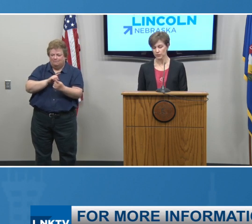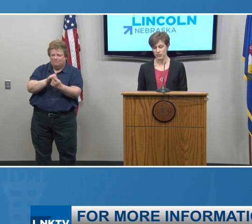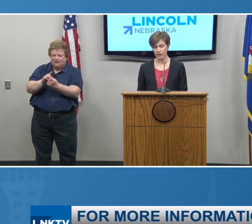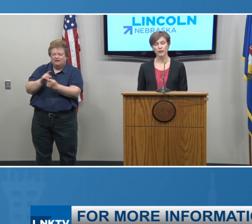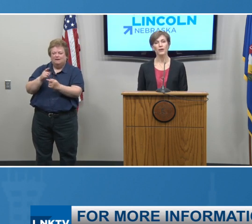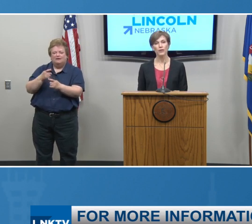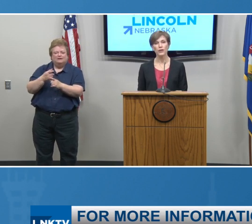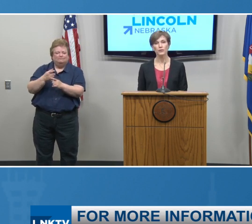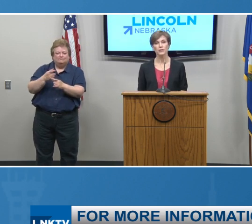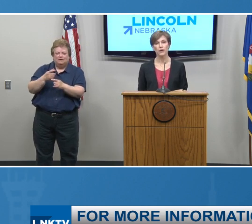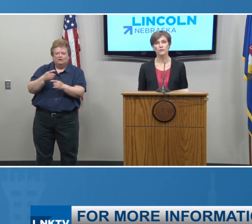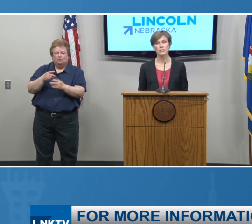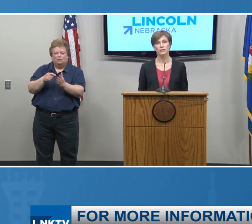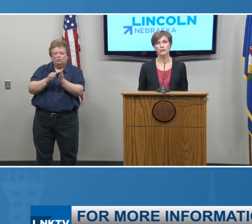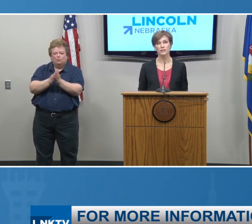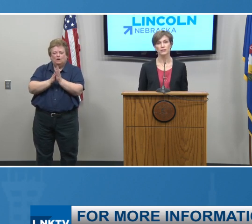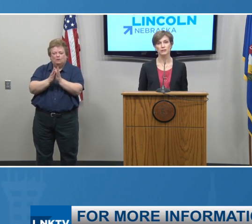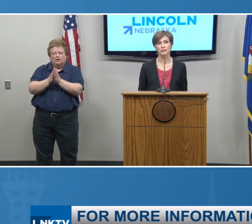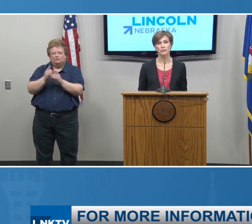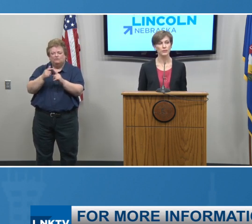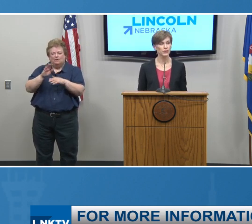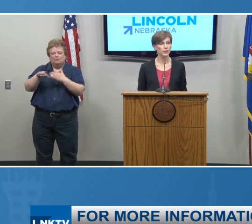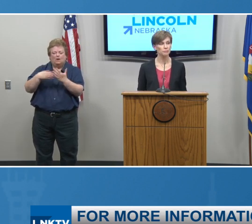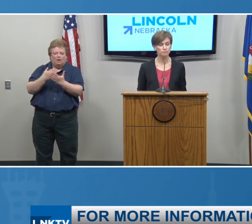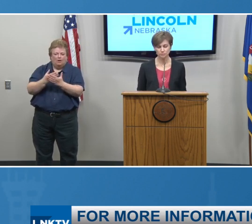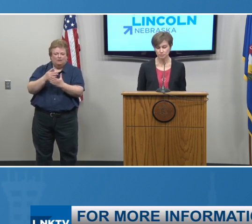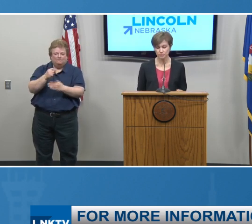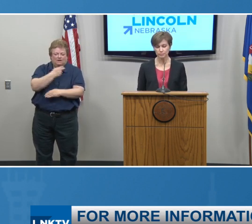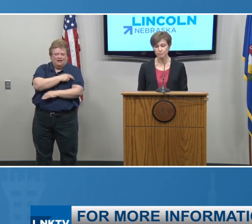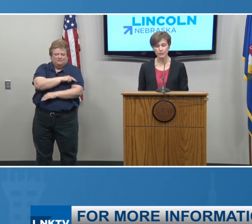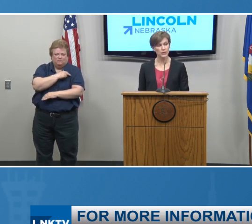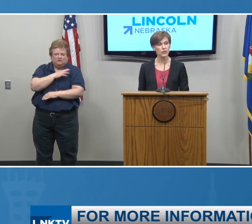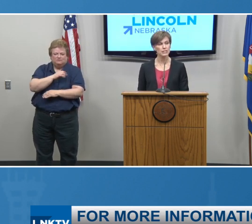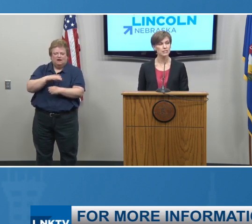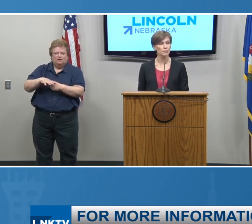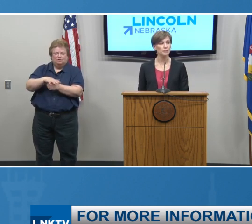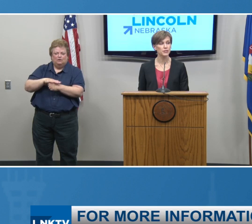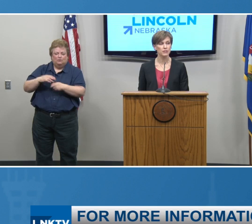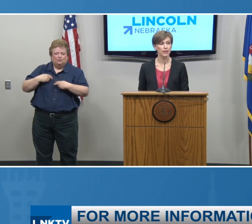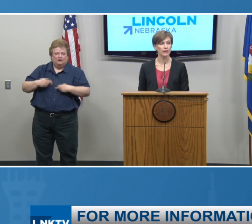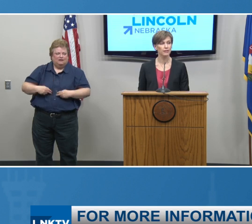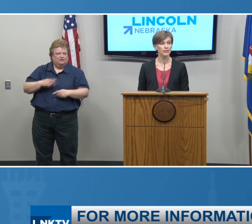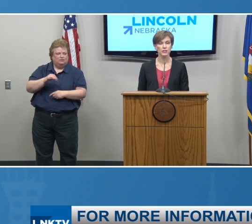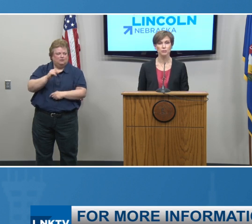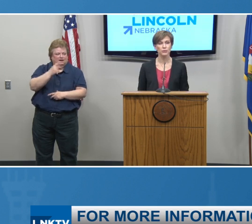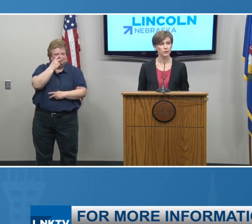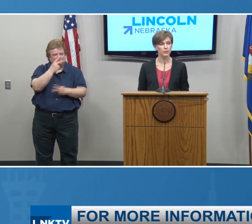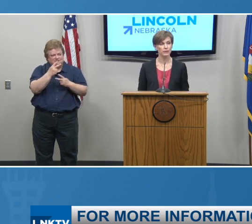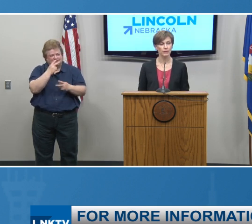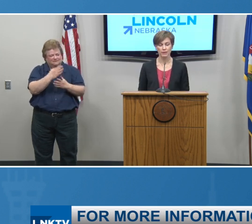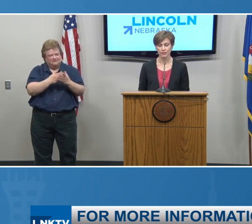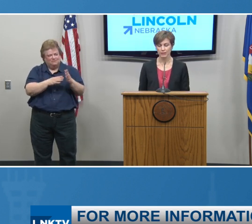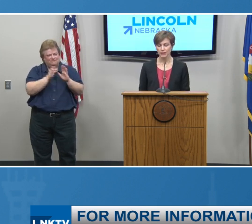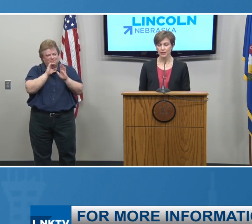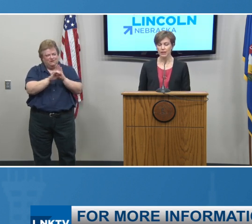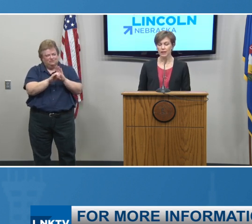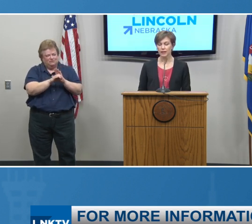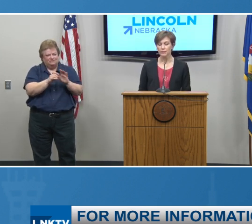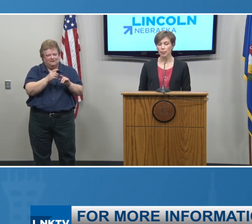local hospitals and other healthcare facilities in our community. And you can see some images of that distribution right